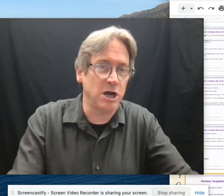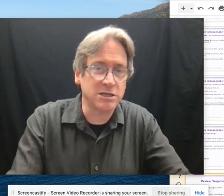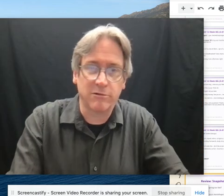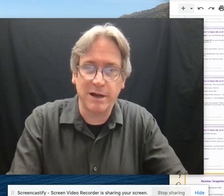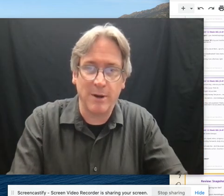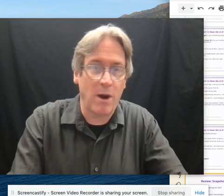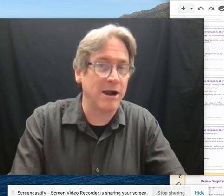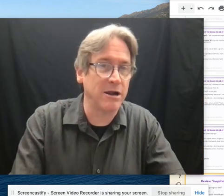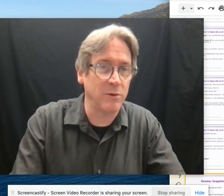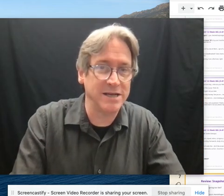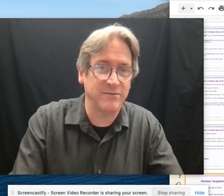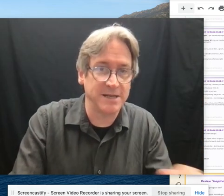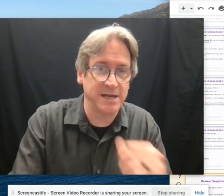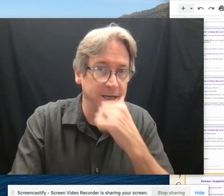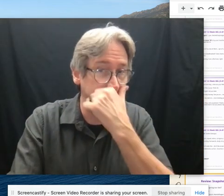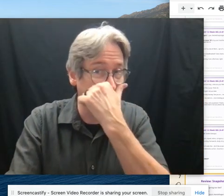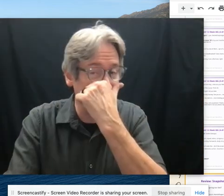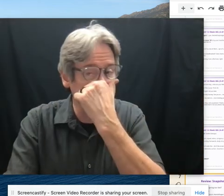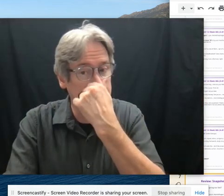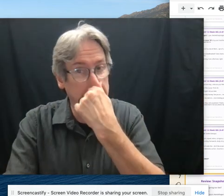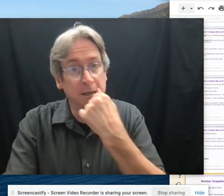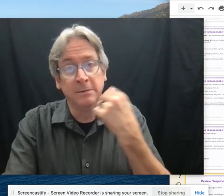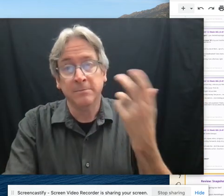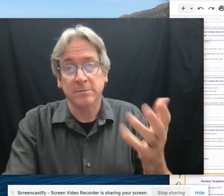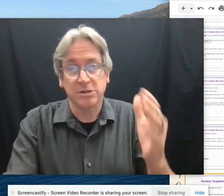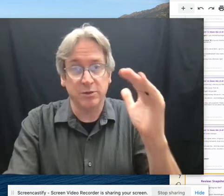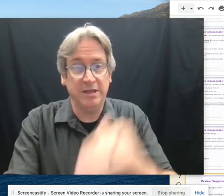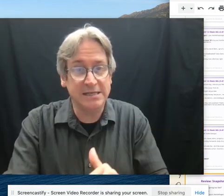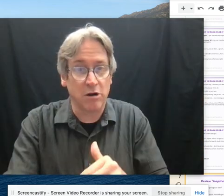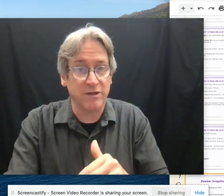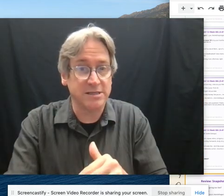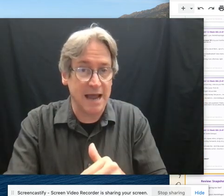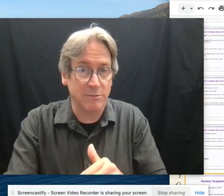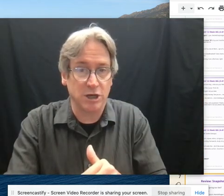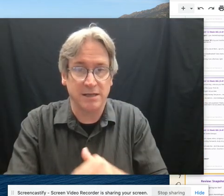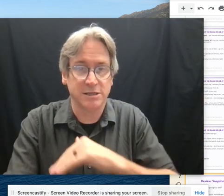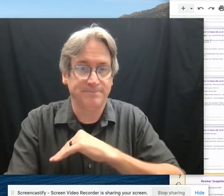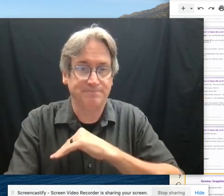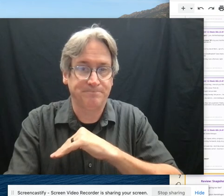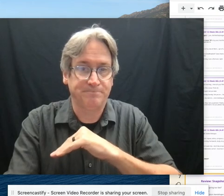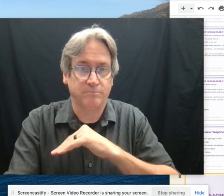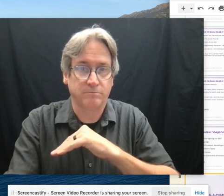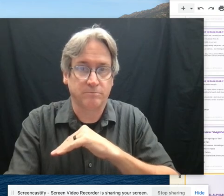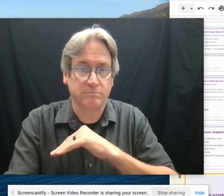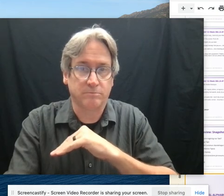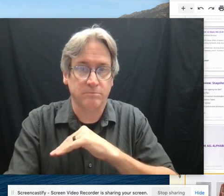I talked already about why is everybody signing so fast. So these are the snapshots.